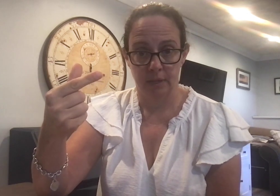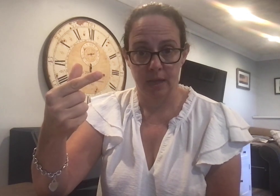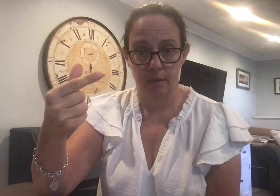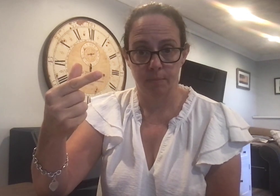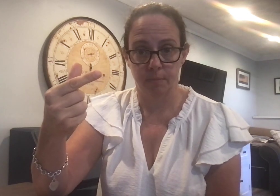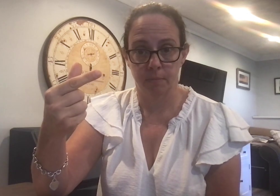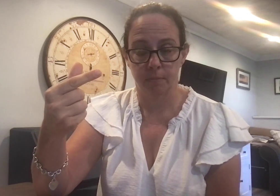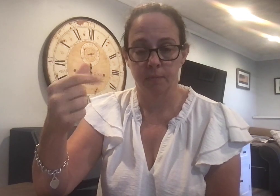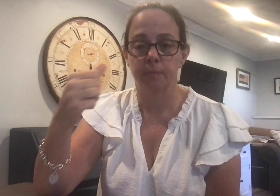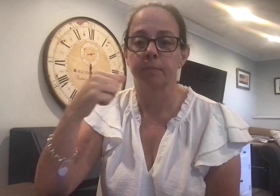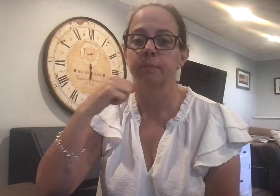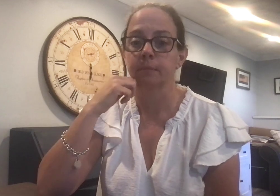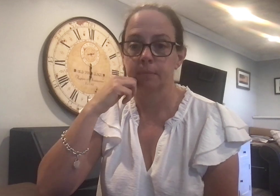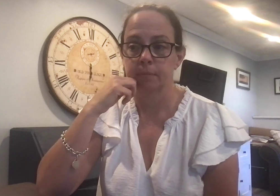Okay.